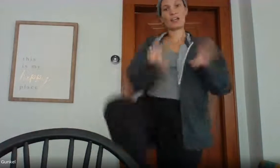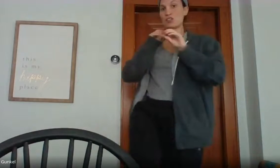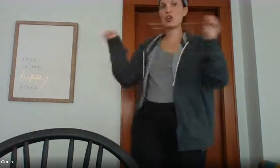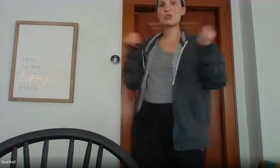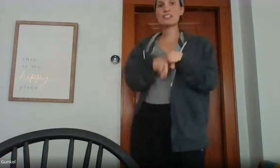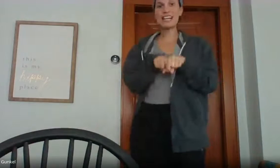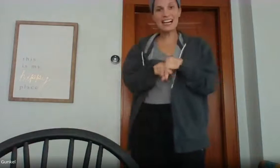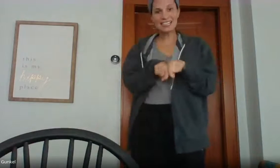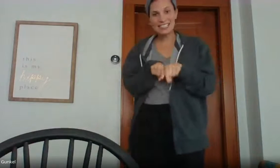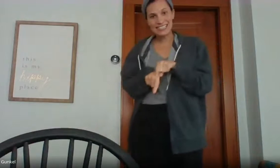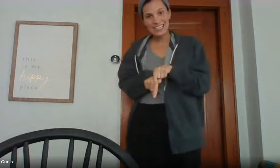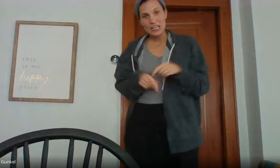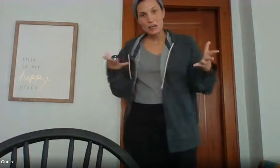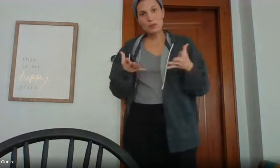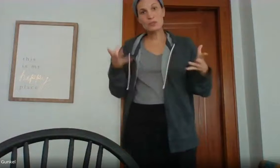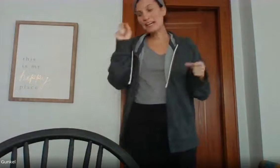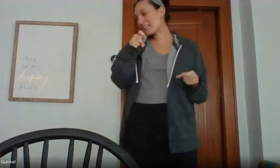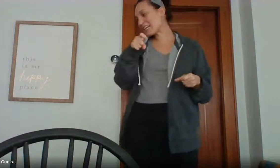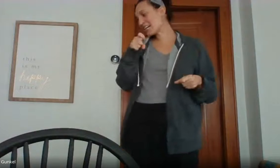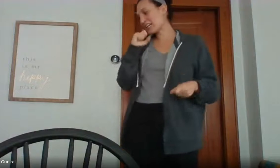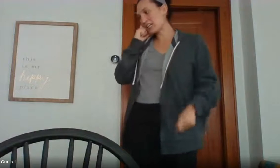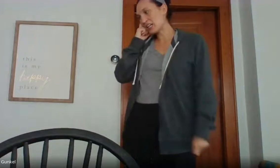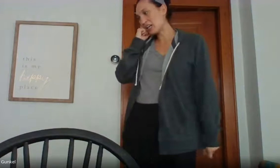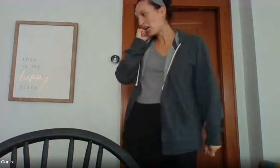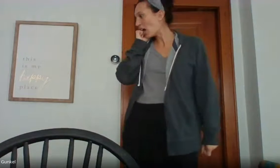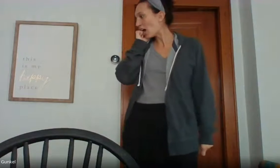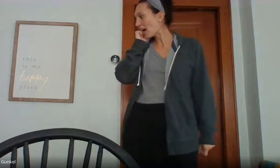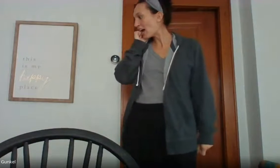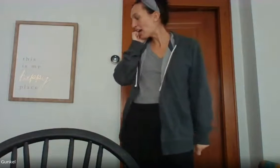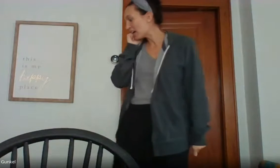And no socks. What do I need?